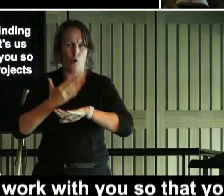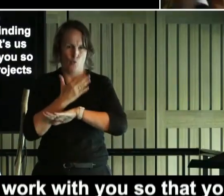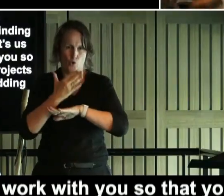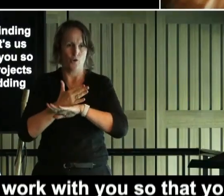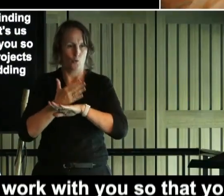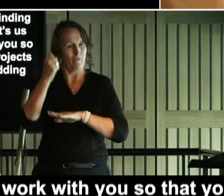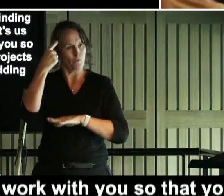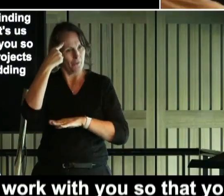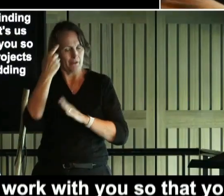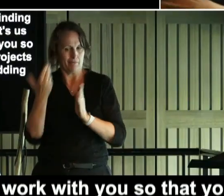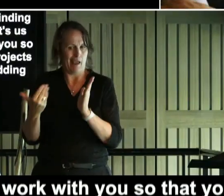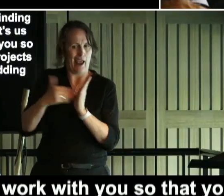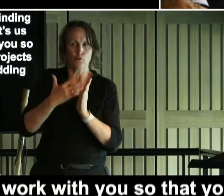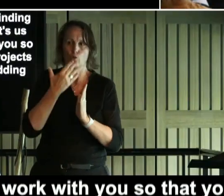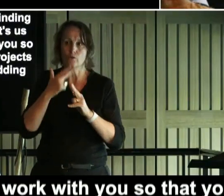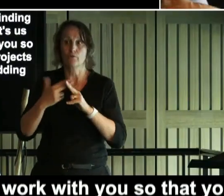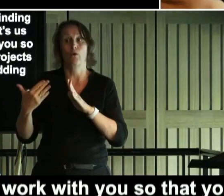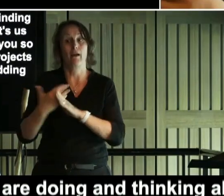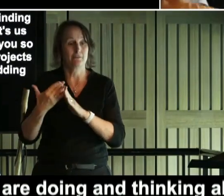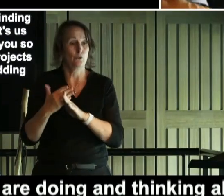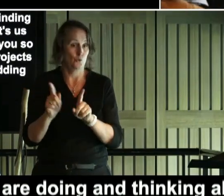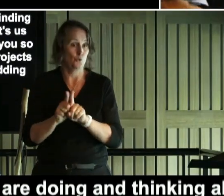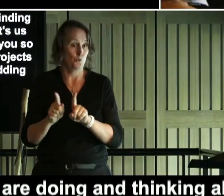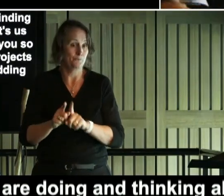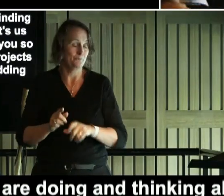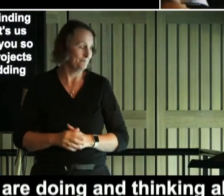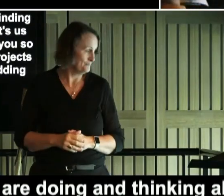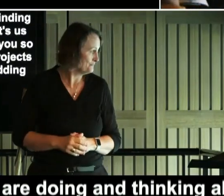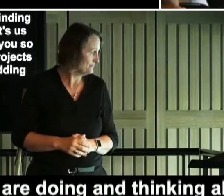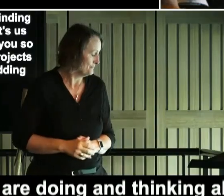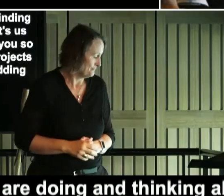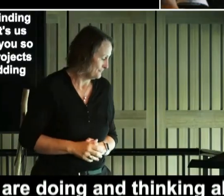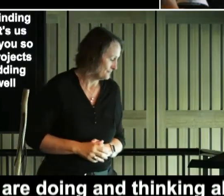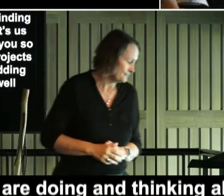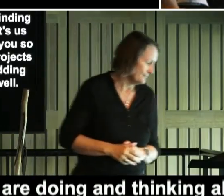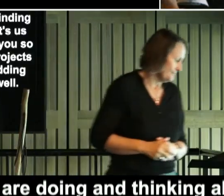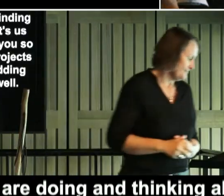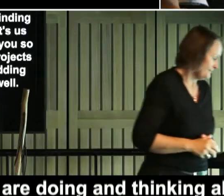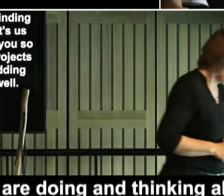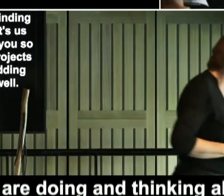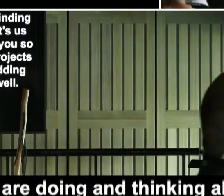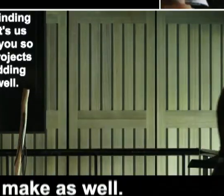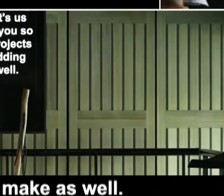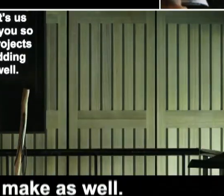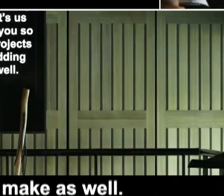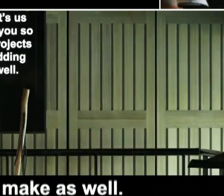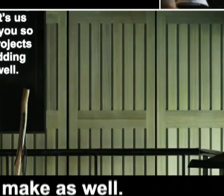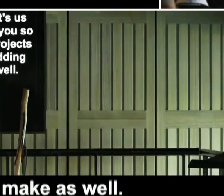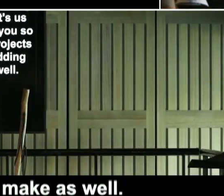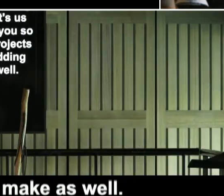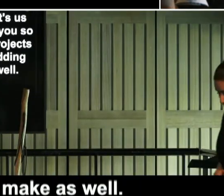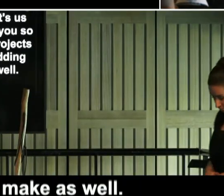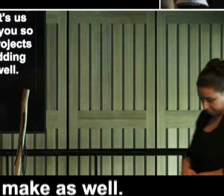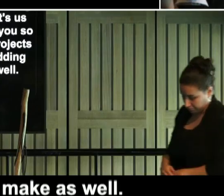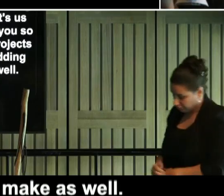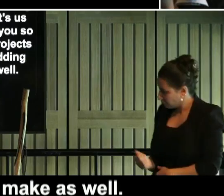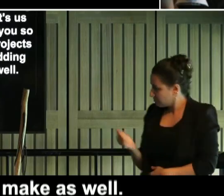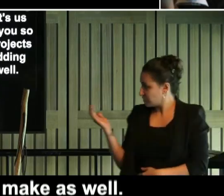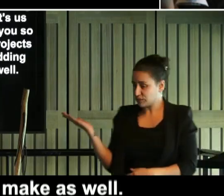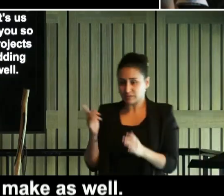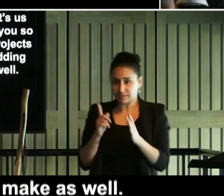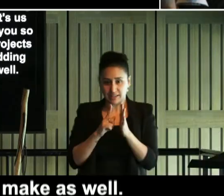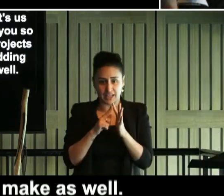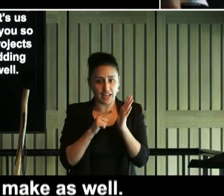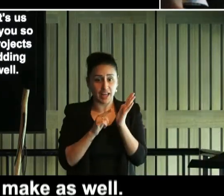well. Brilliant. Thanks, Sarah. Eliza, you're a storyteller through both music and